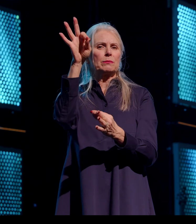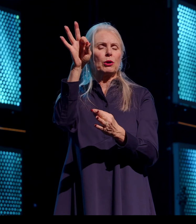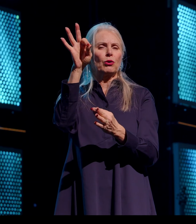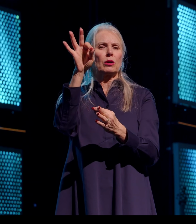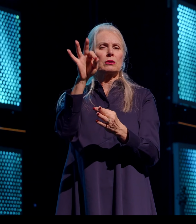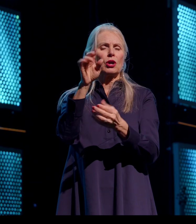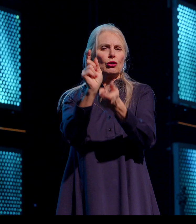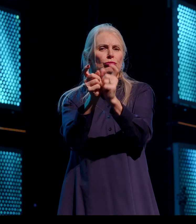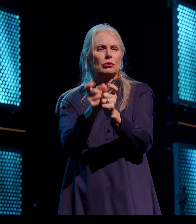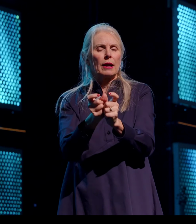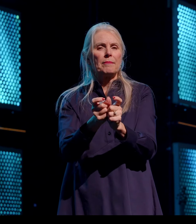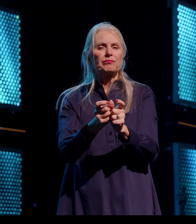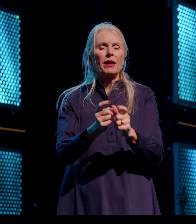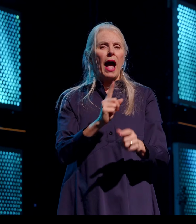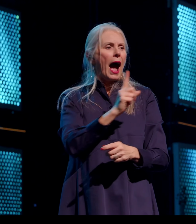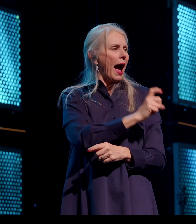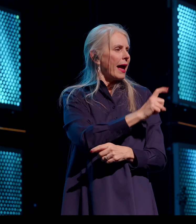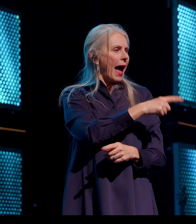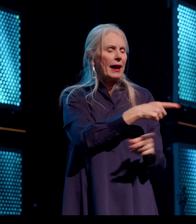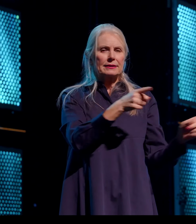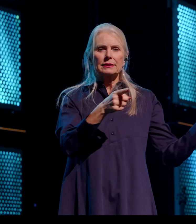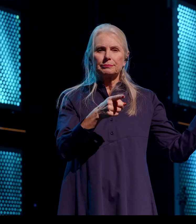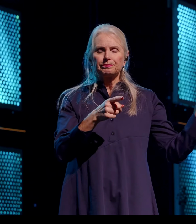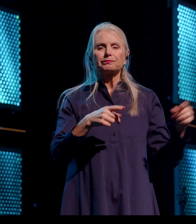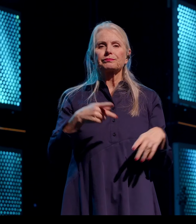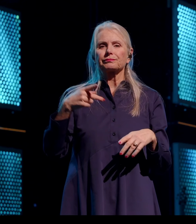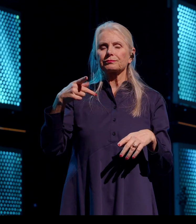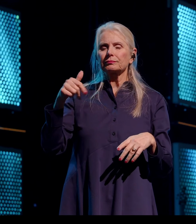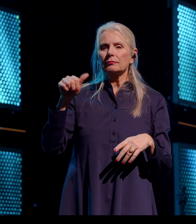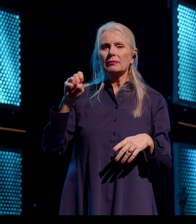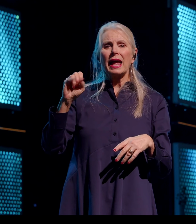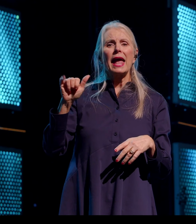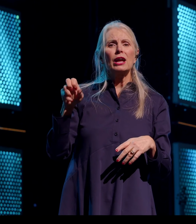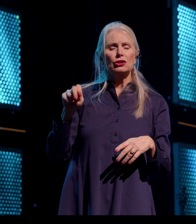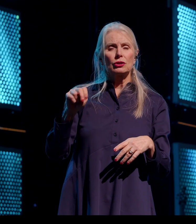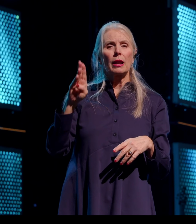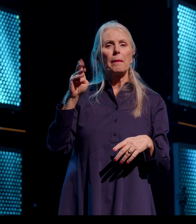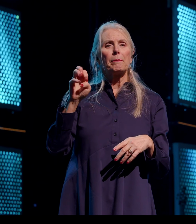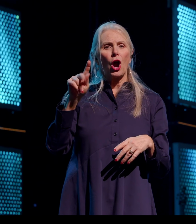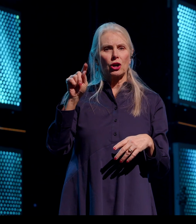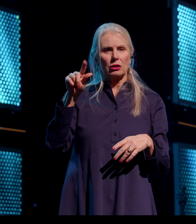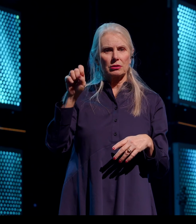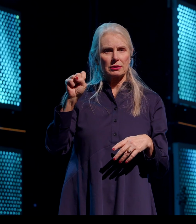Bartos' permission to do this. Adrian Bartos and Phil, they're in the back here. Adrian oversees our hub,